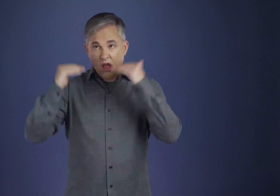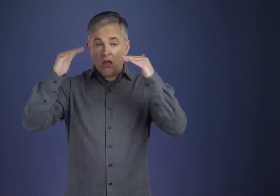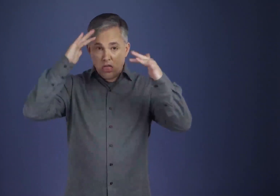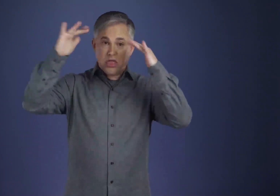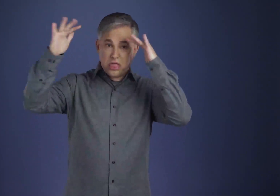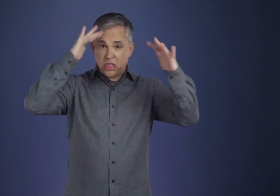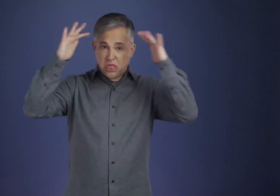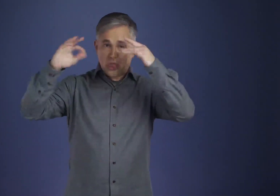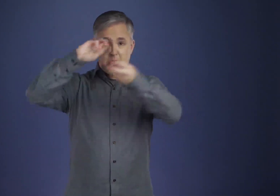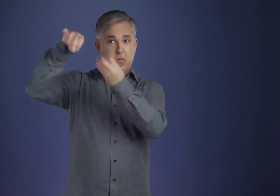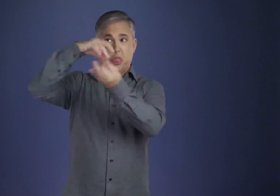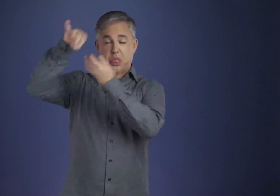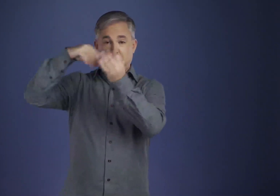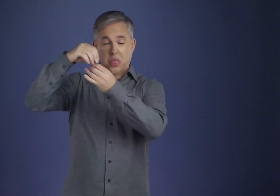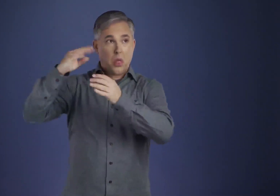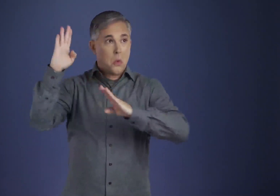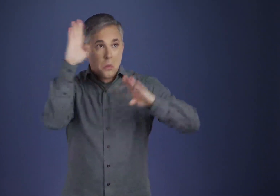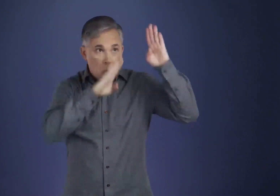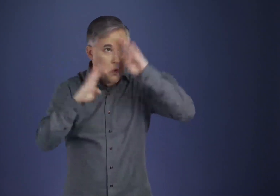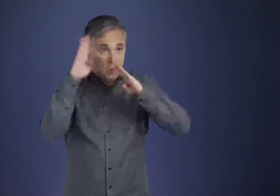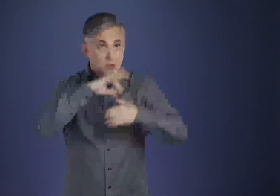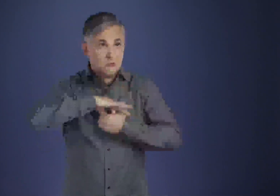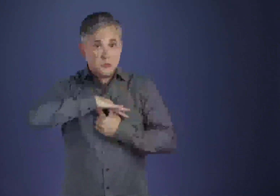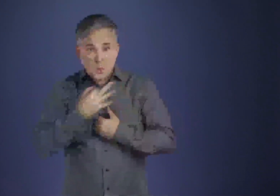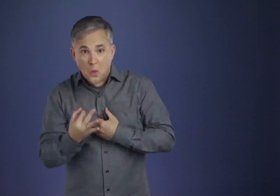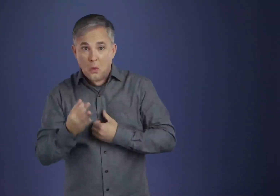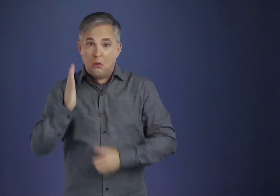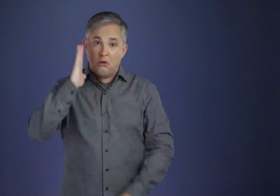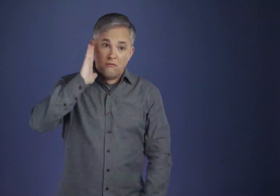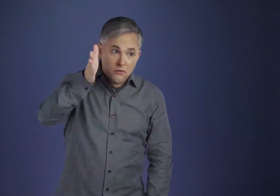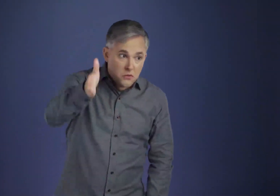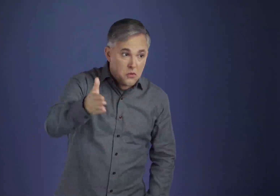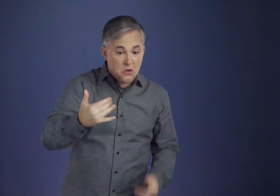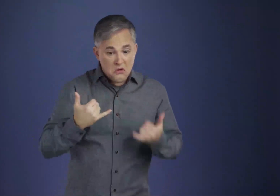and religious duties, or with the state of our souls here or hereafter?